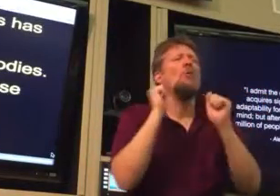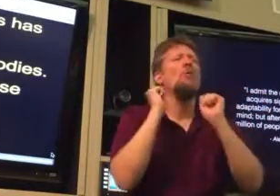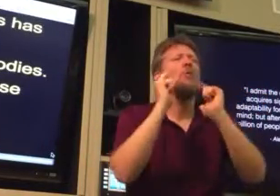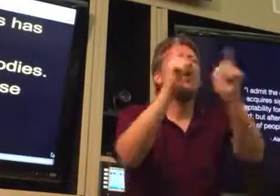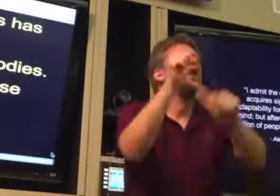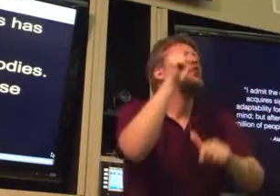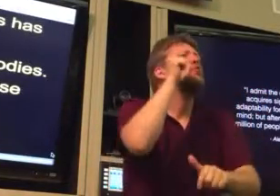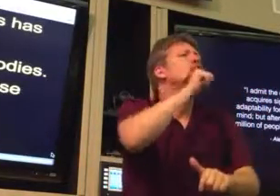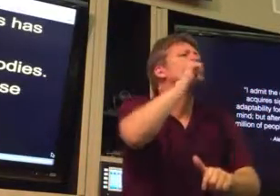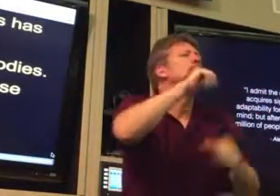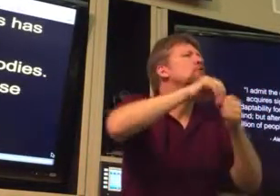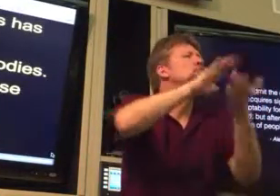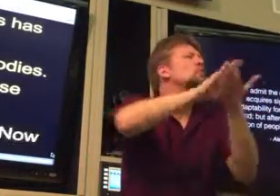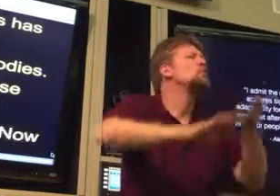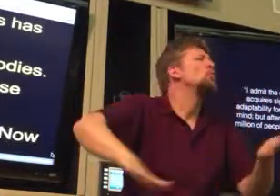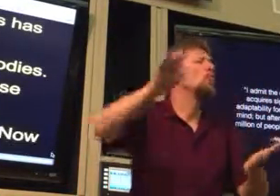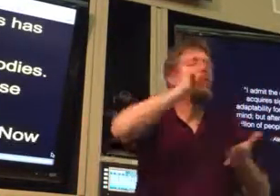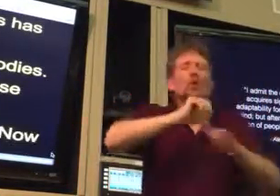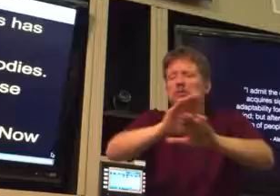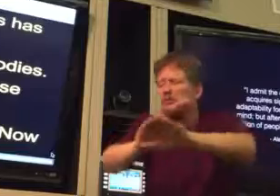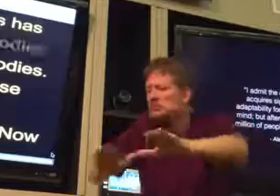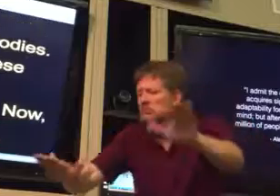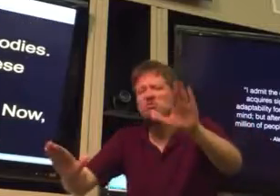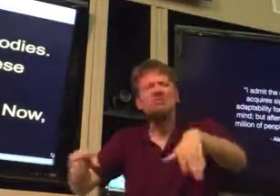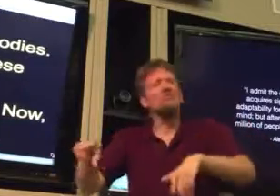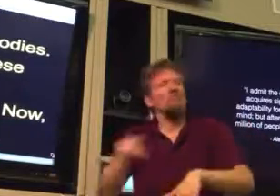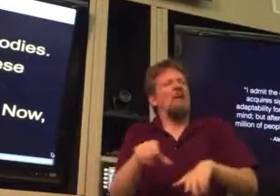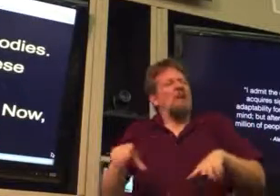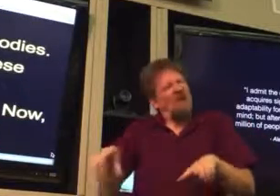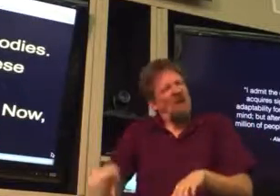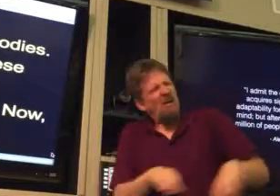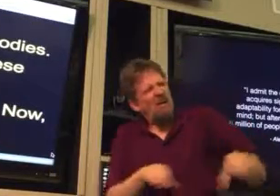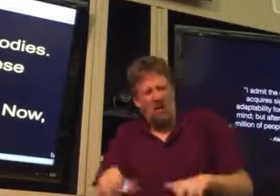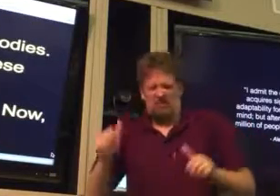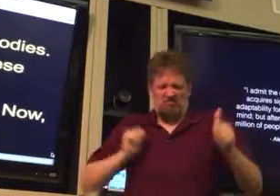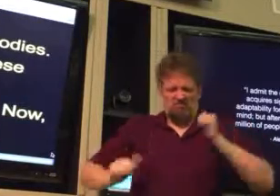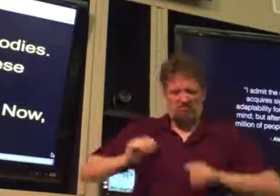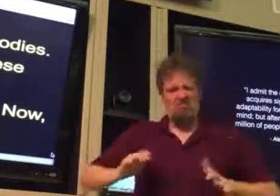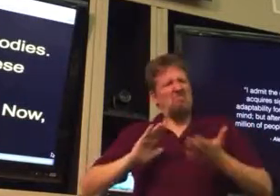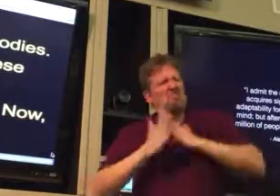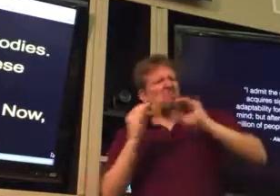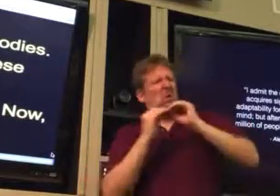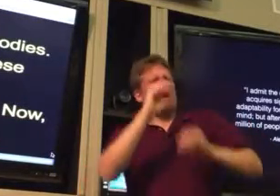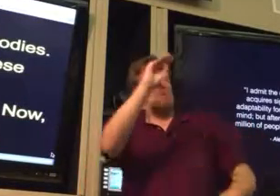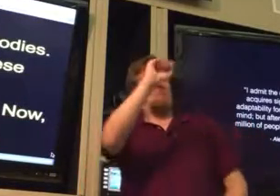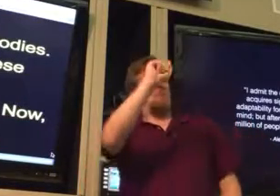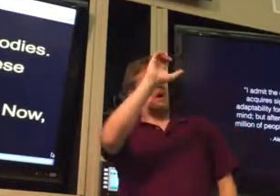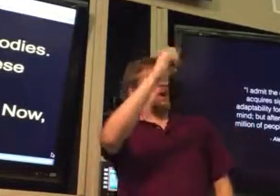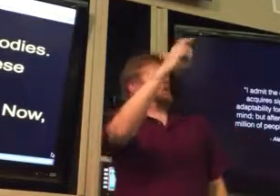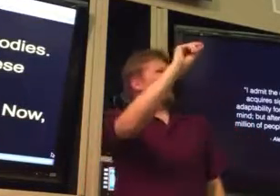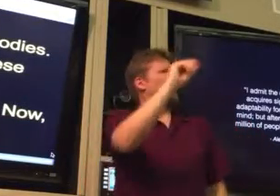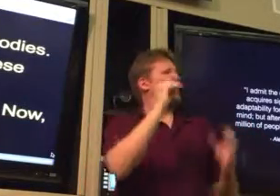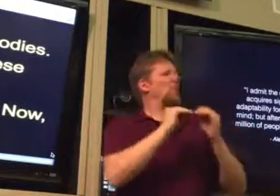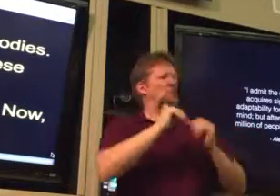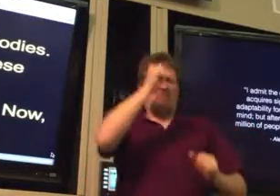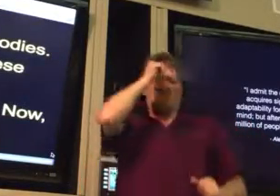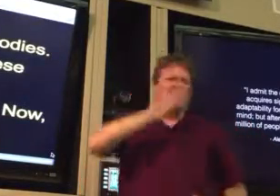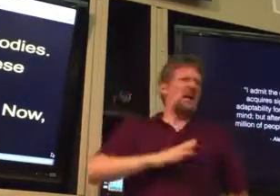to train all women or all girls in school to act and behave